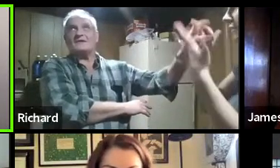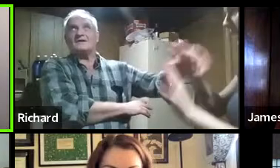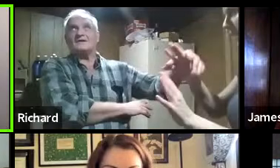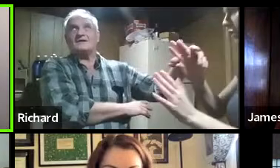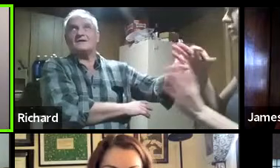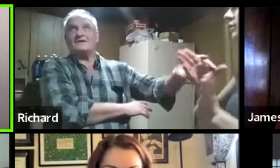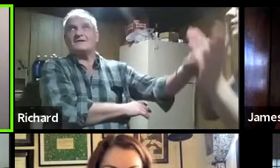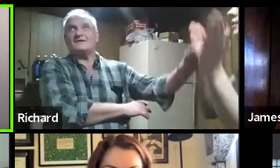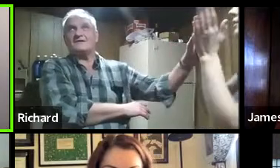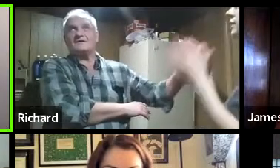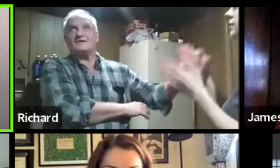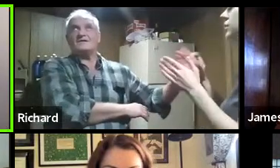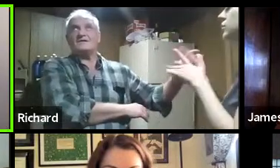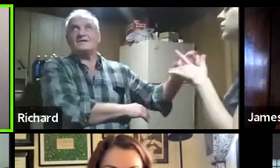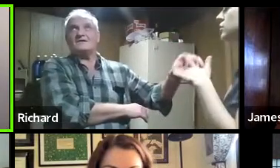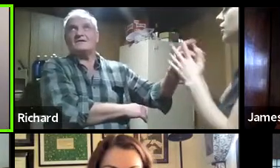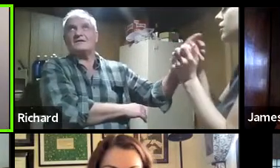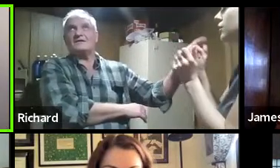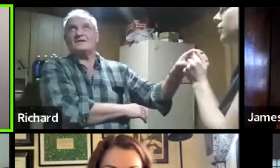to